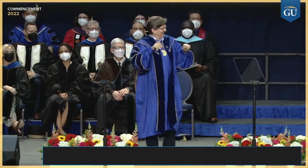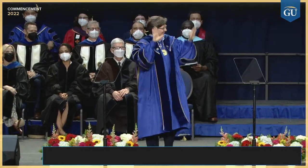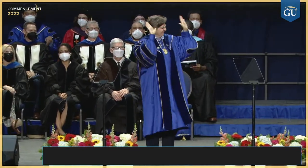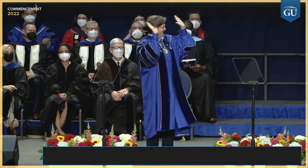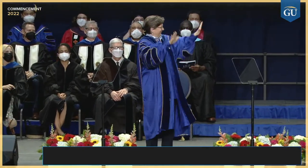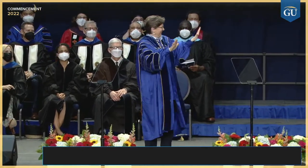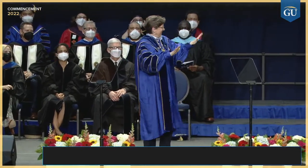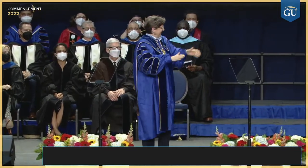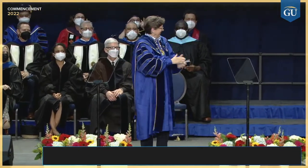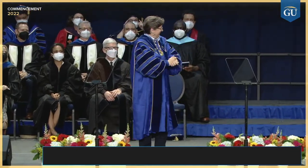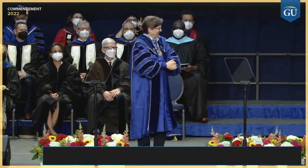amazing.